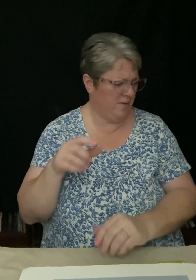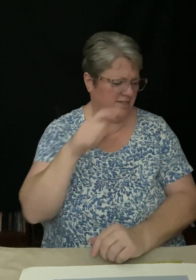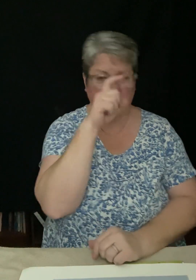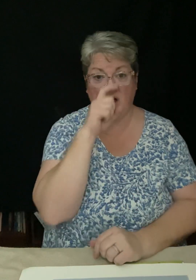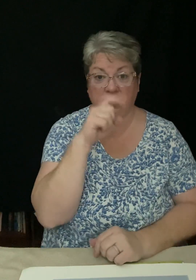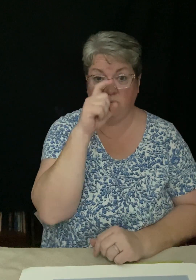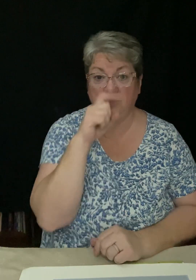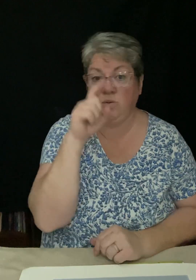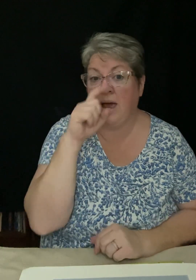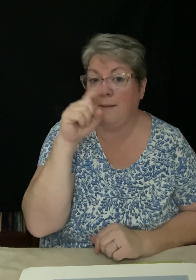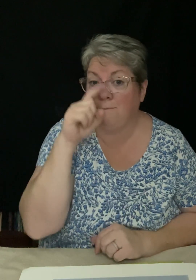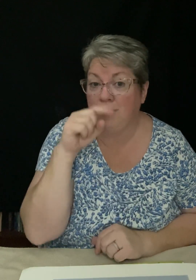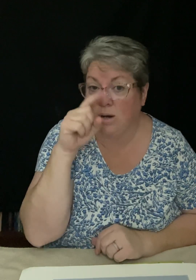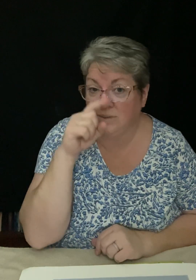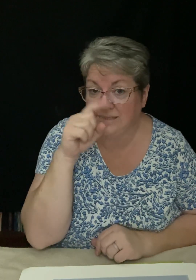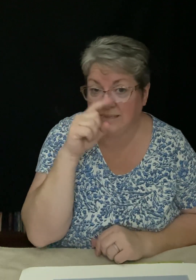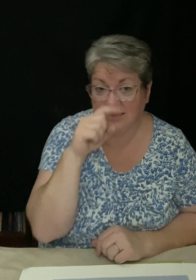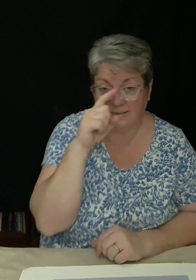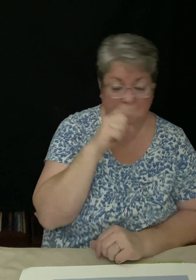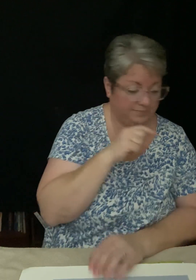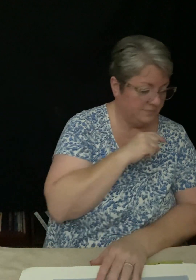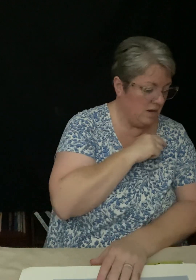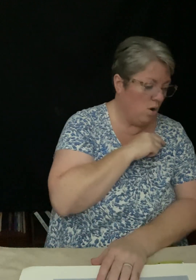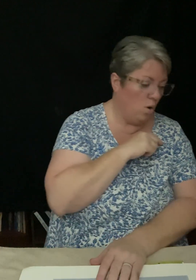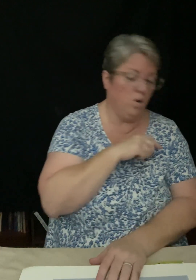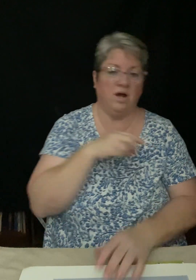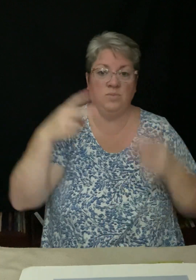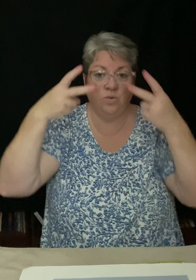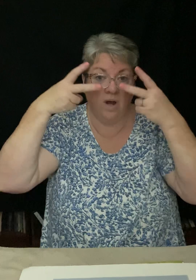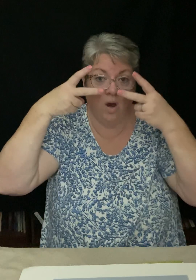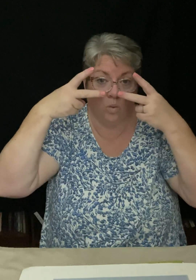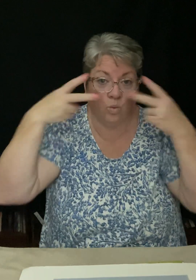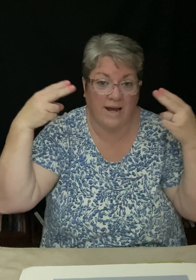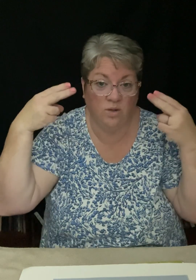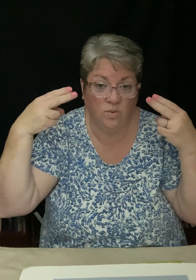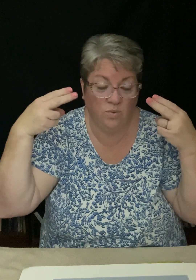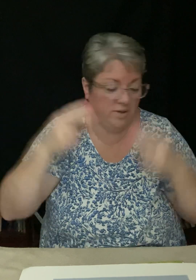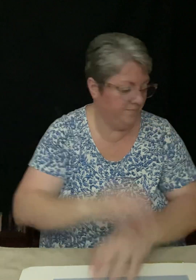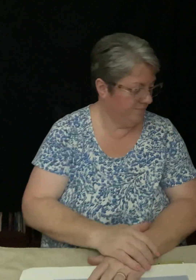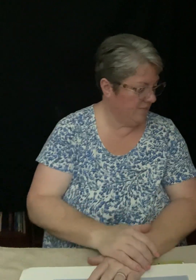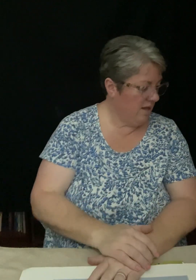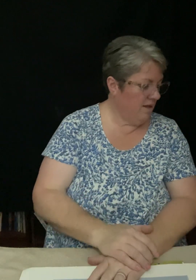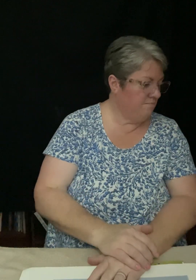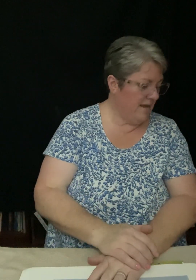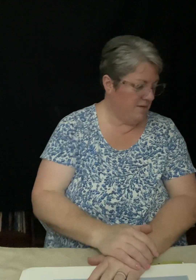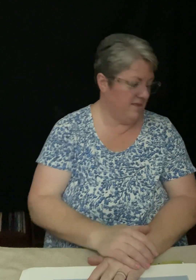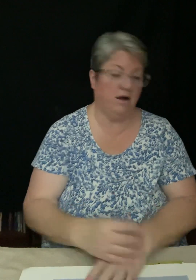to belong to a moon mouse or a moon raccoon. Maybe they are a